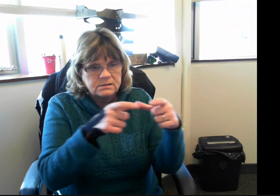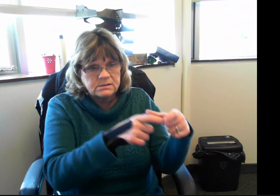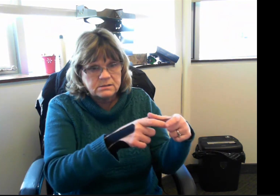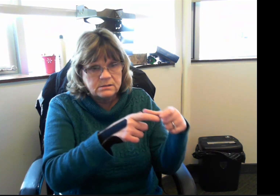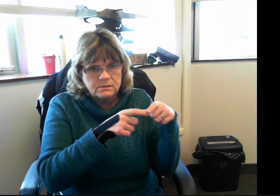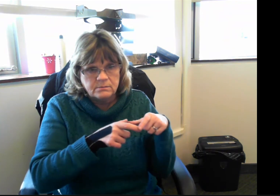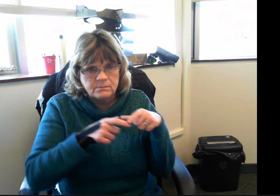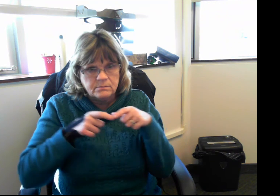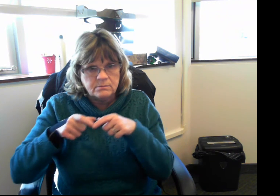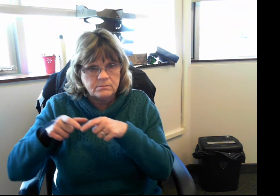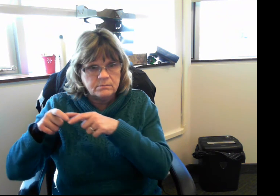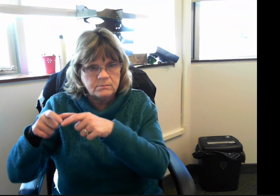blocks.